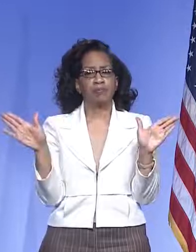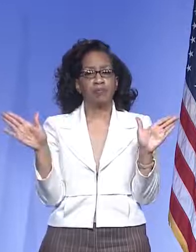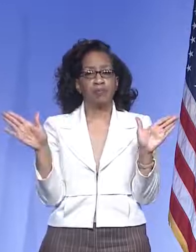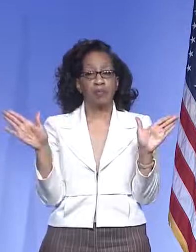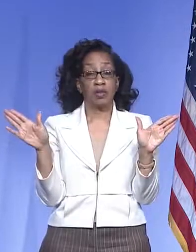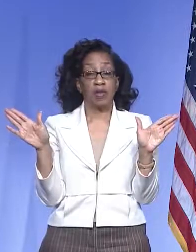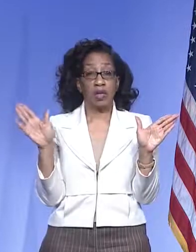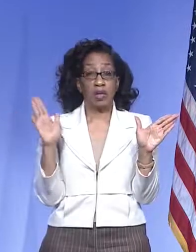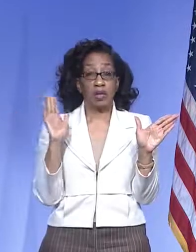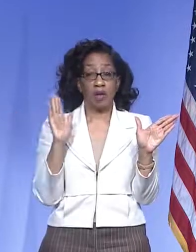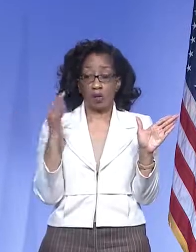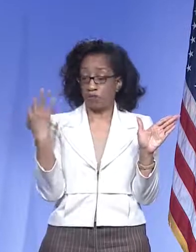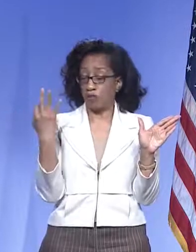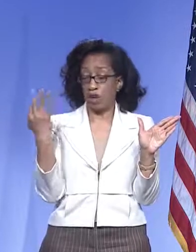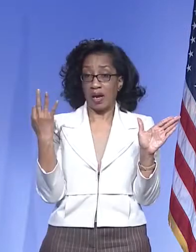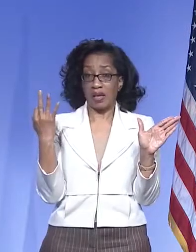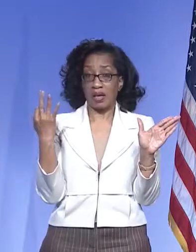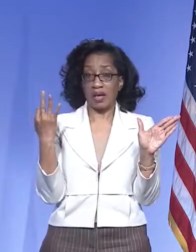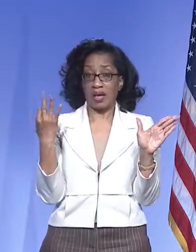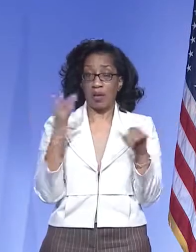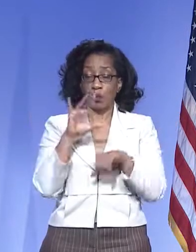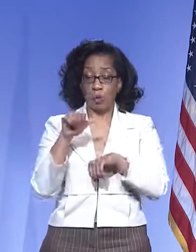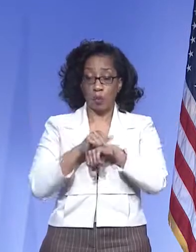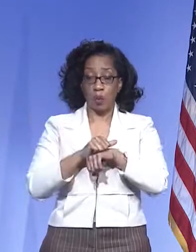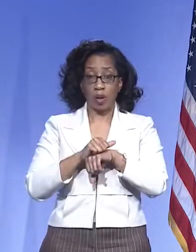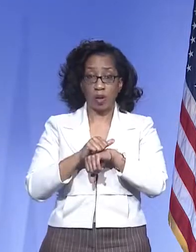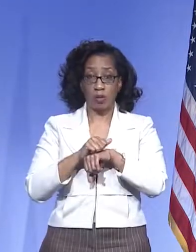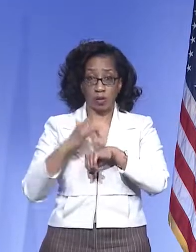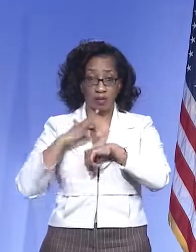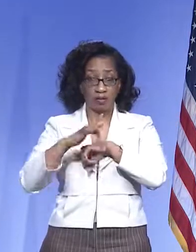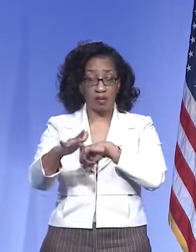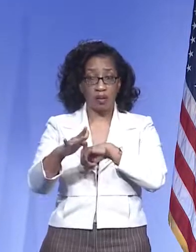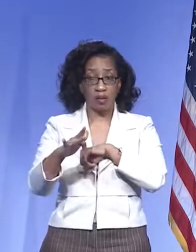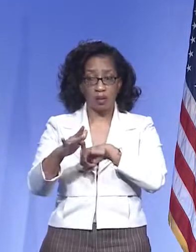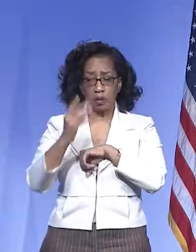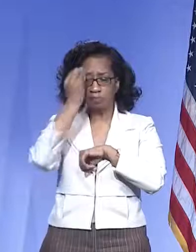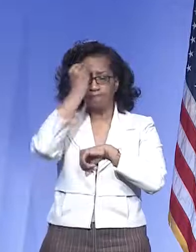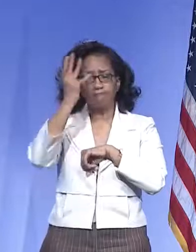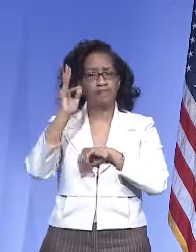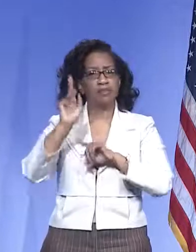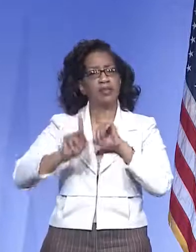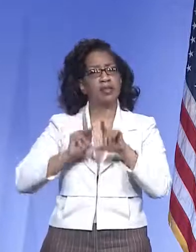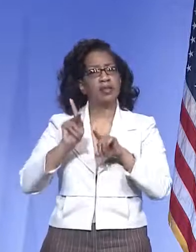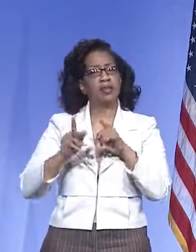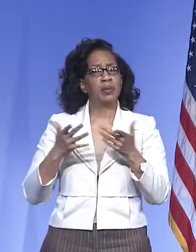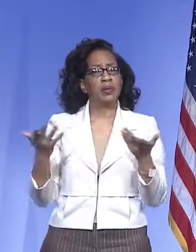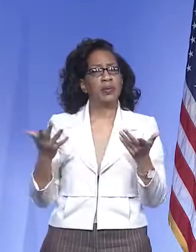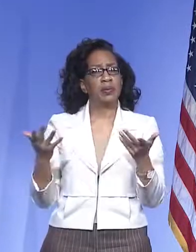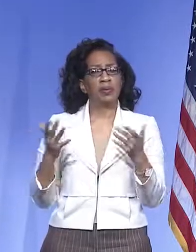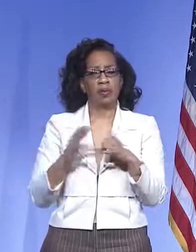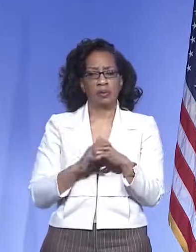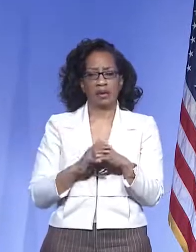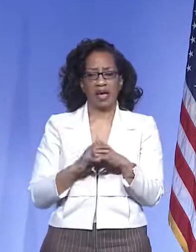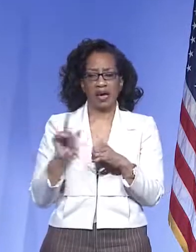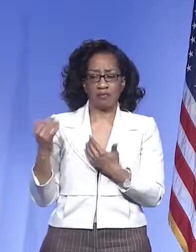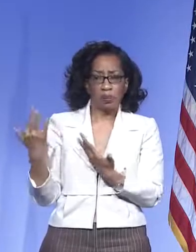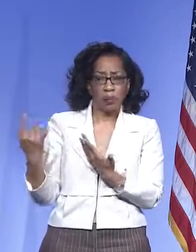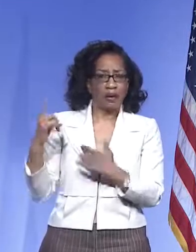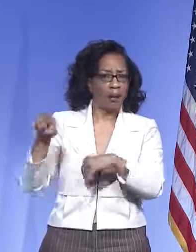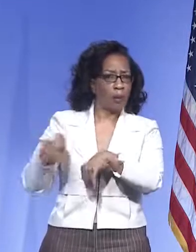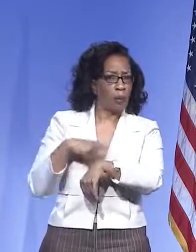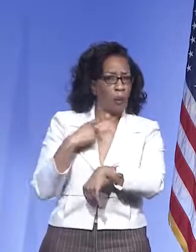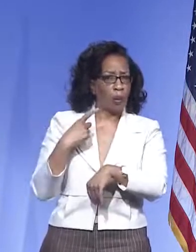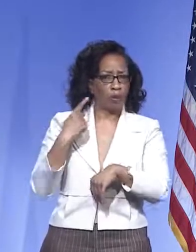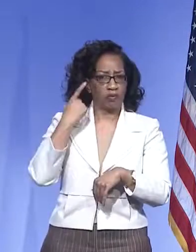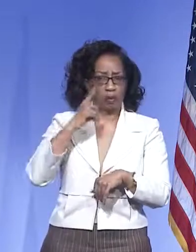huge demand on Friday when those appointments open midday. What's your message to the public about maybe how long they may have to wait